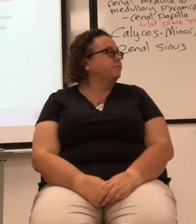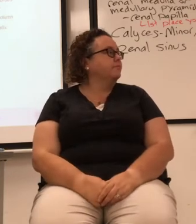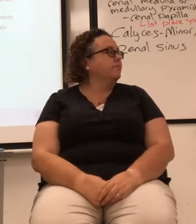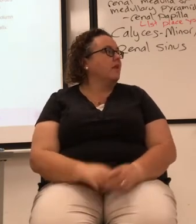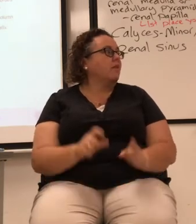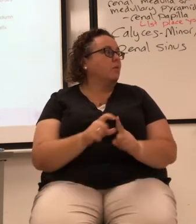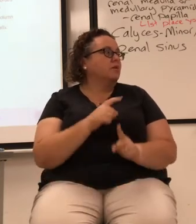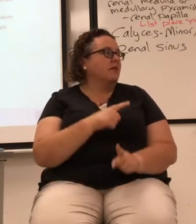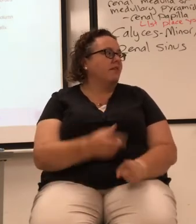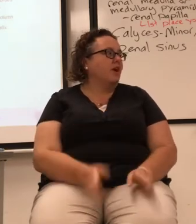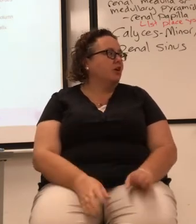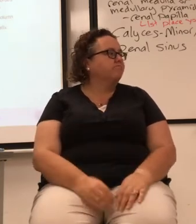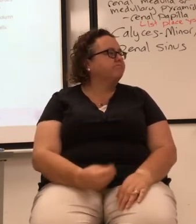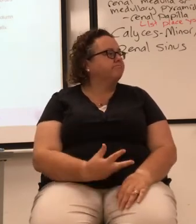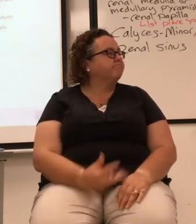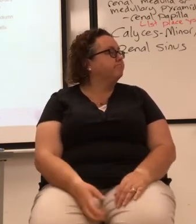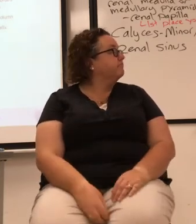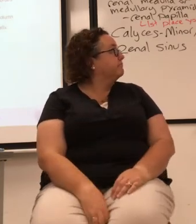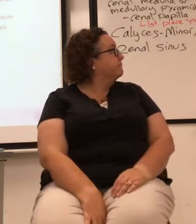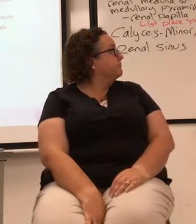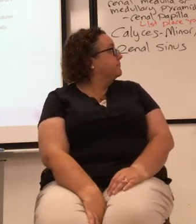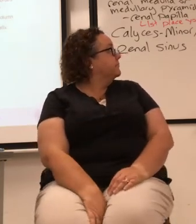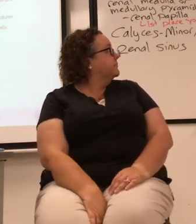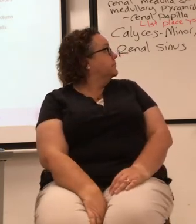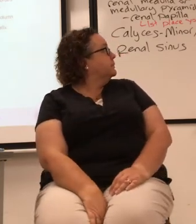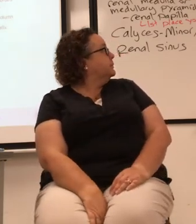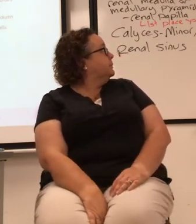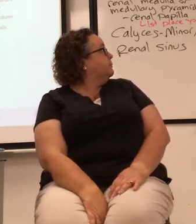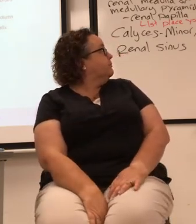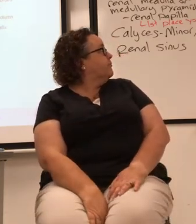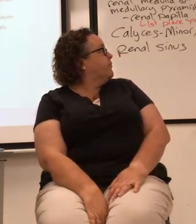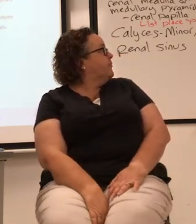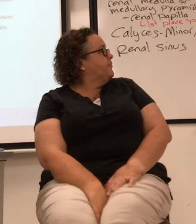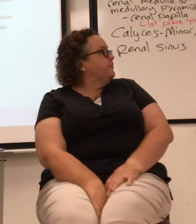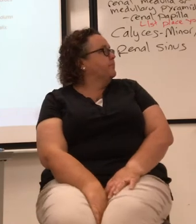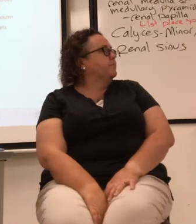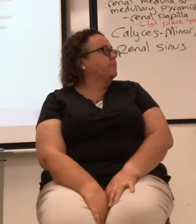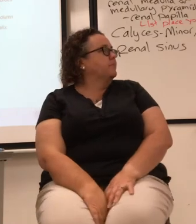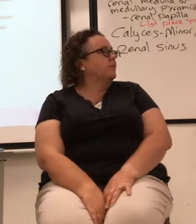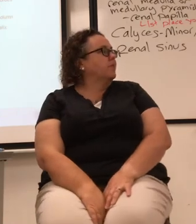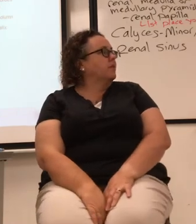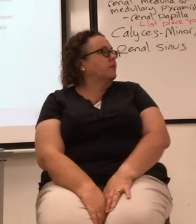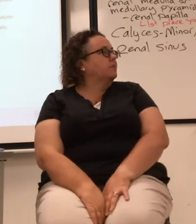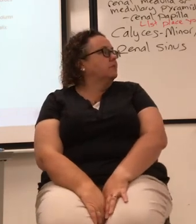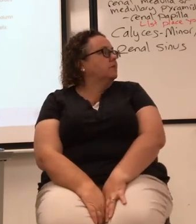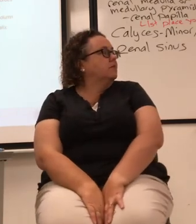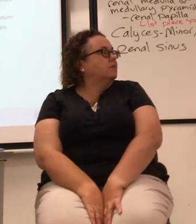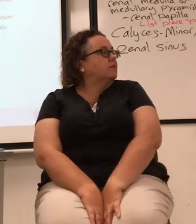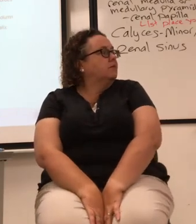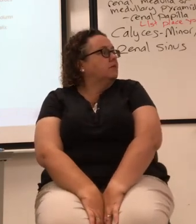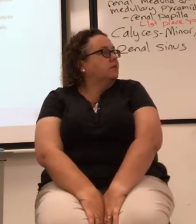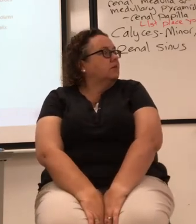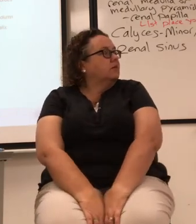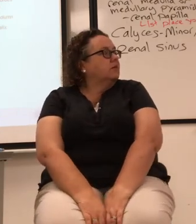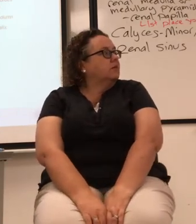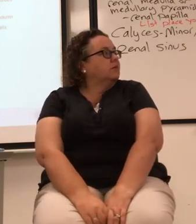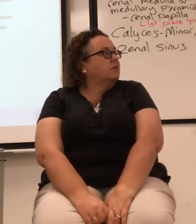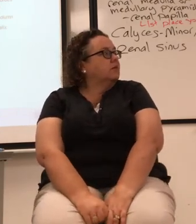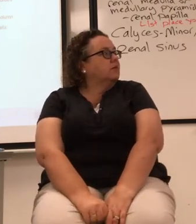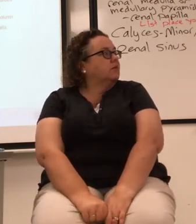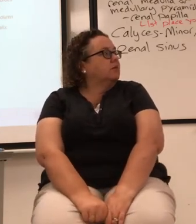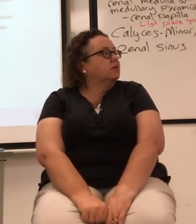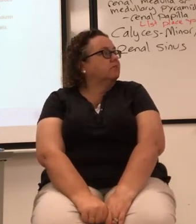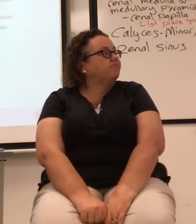one closer. Here's my glomerulus, right there, and I'll draw a capsule around it.